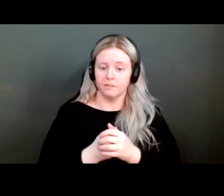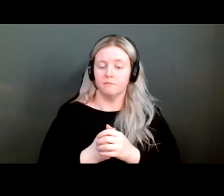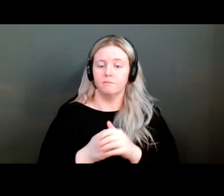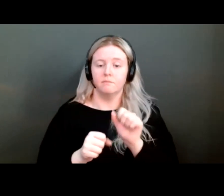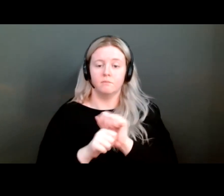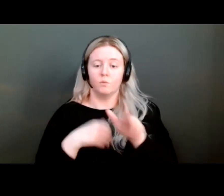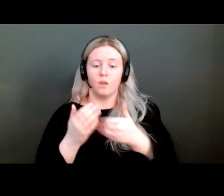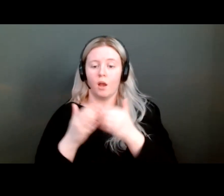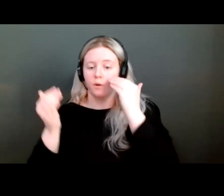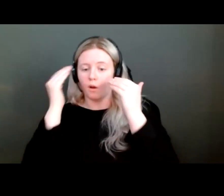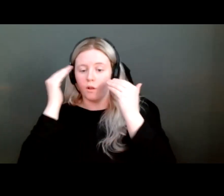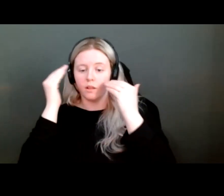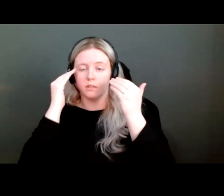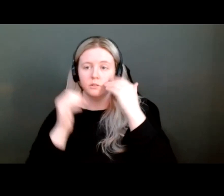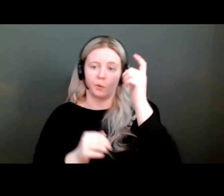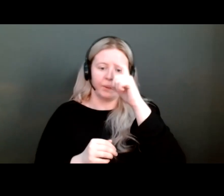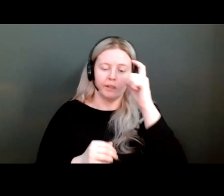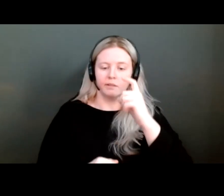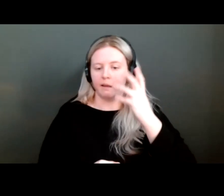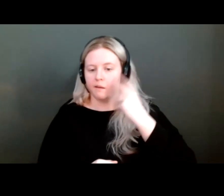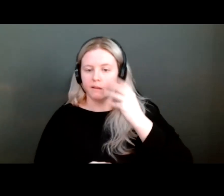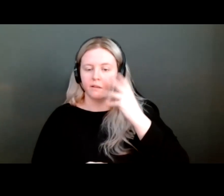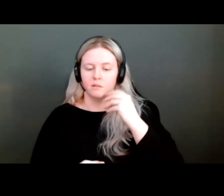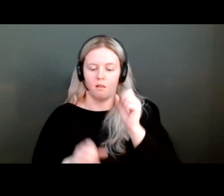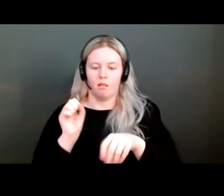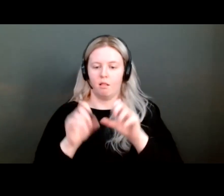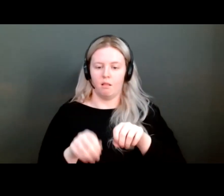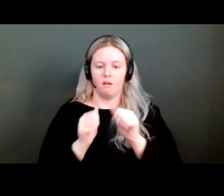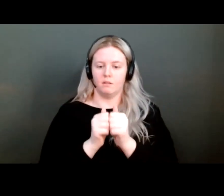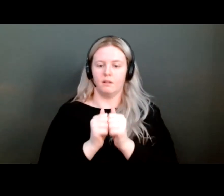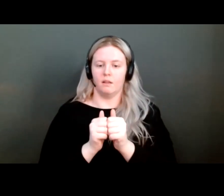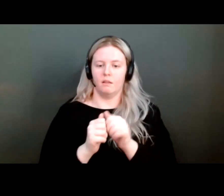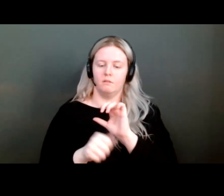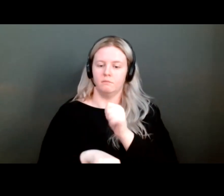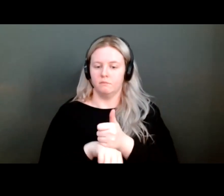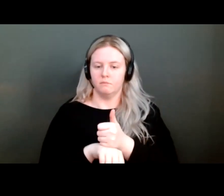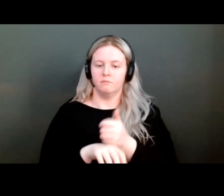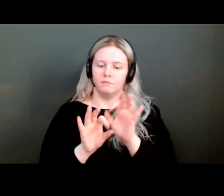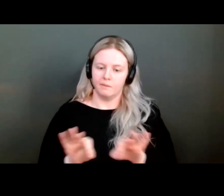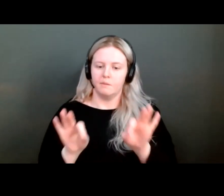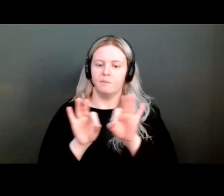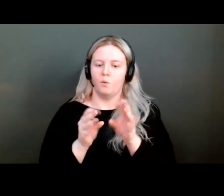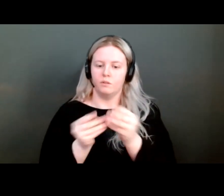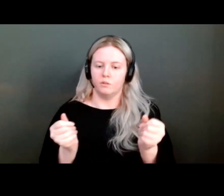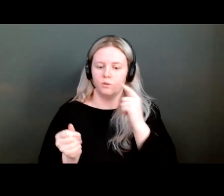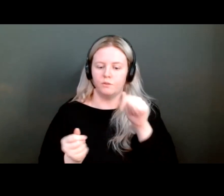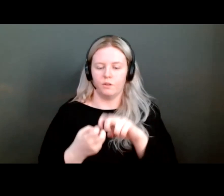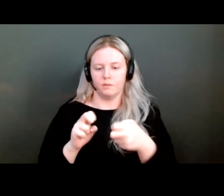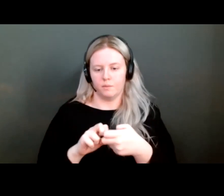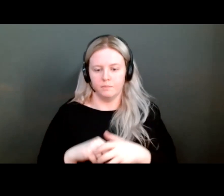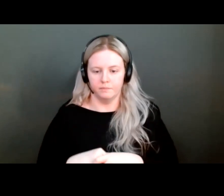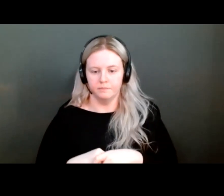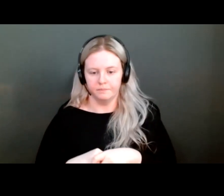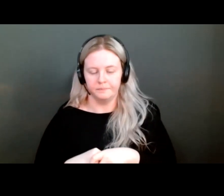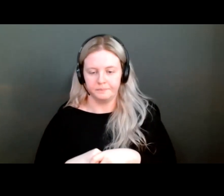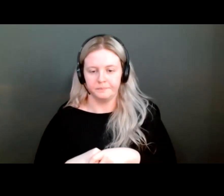and expertise and experiences to craft and implement critical solutions to the problem.